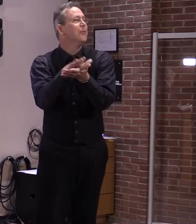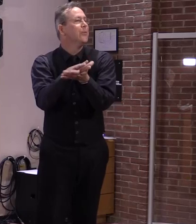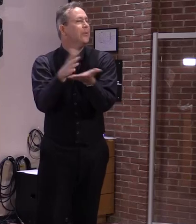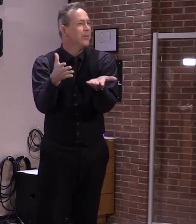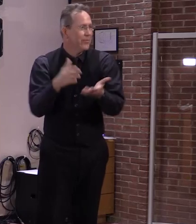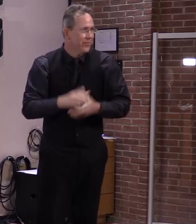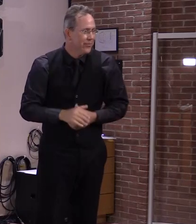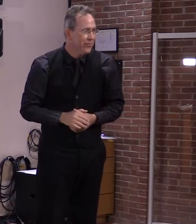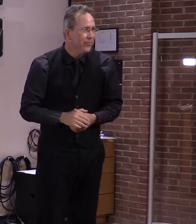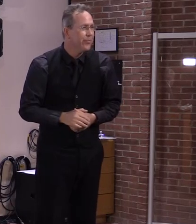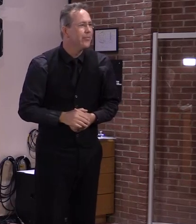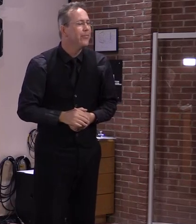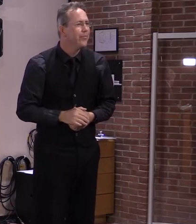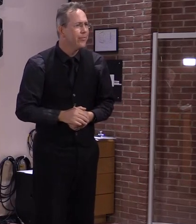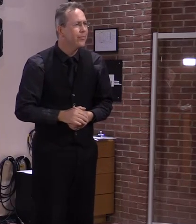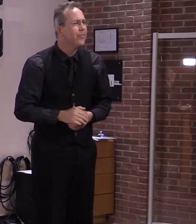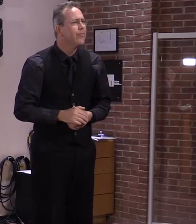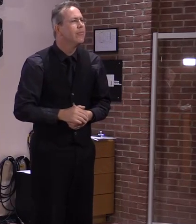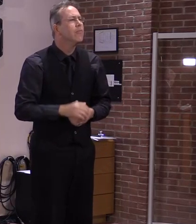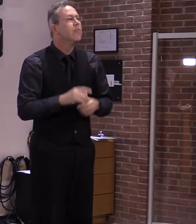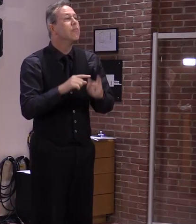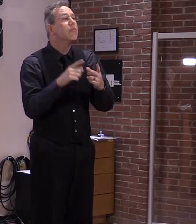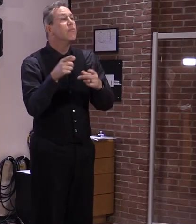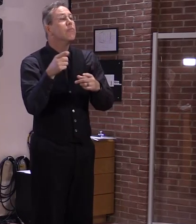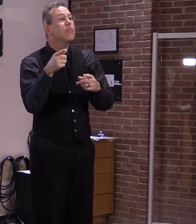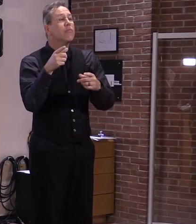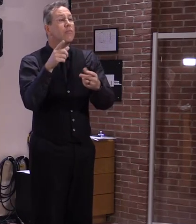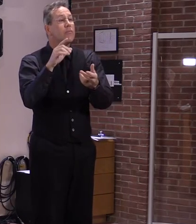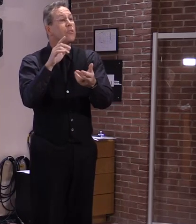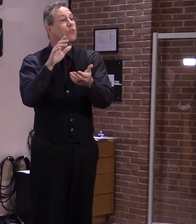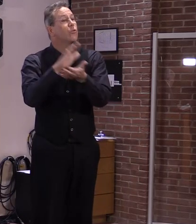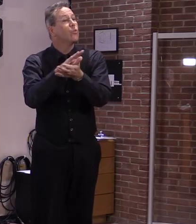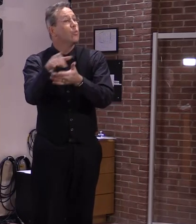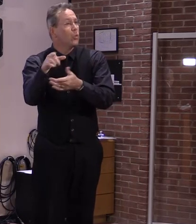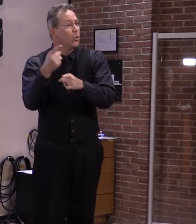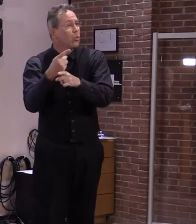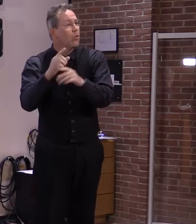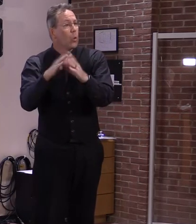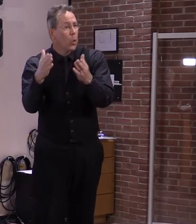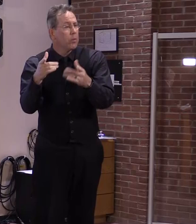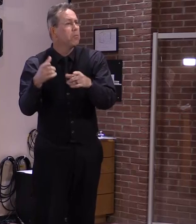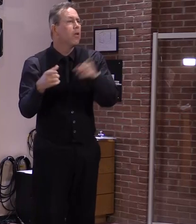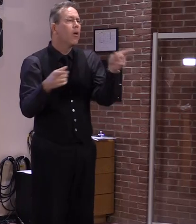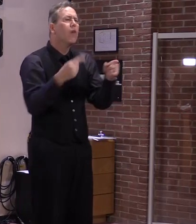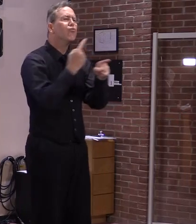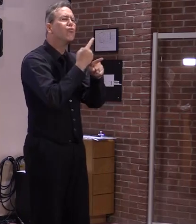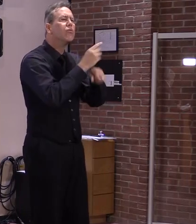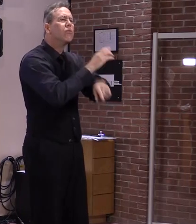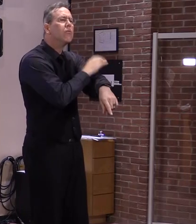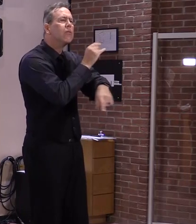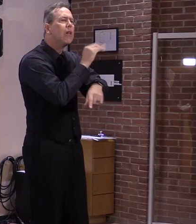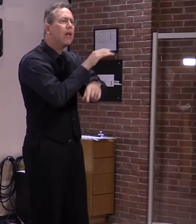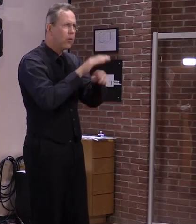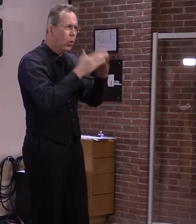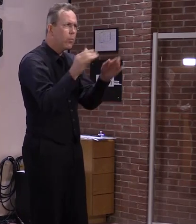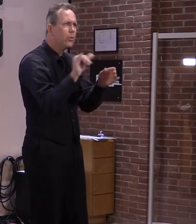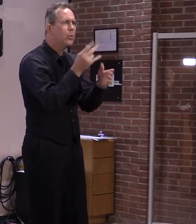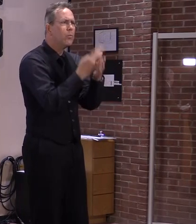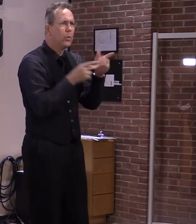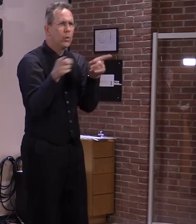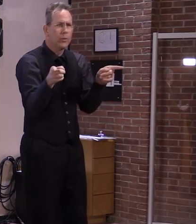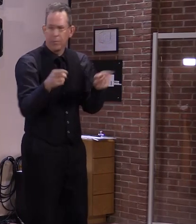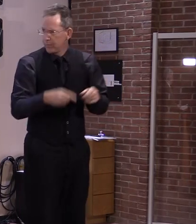effort along with regular clinics. So far, we have more than 100 clinics serving this